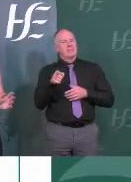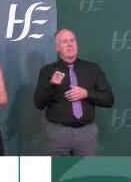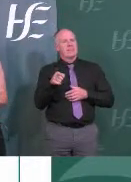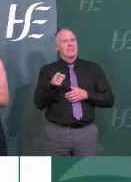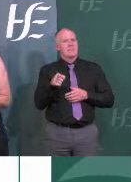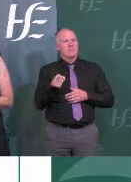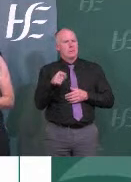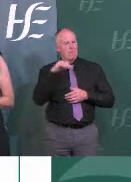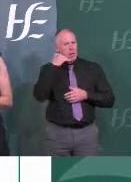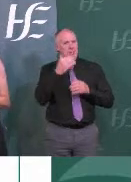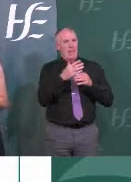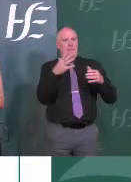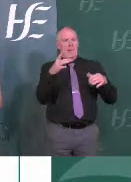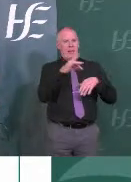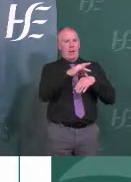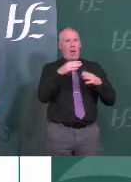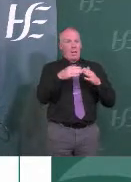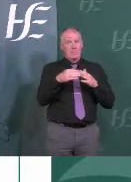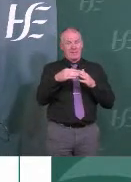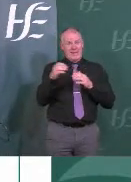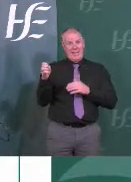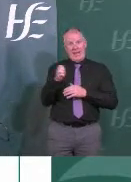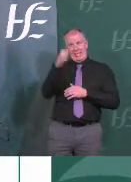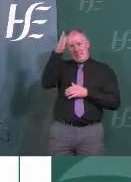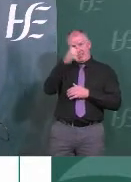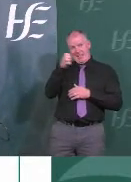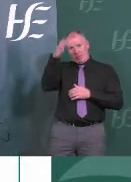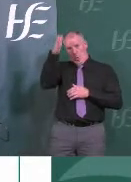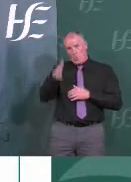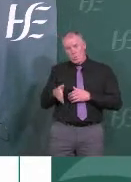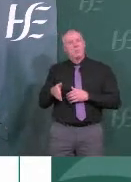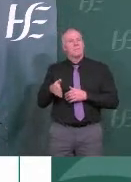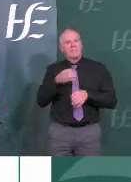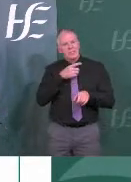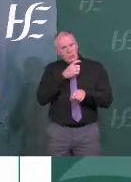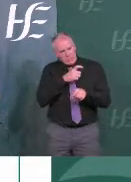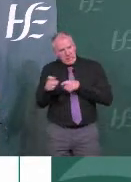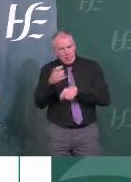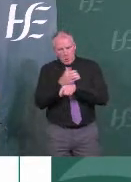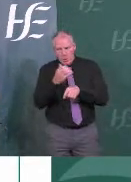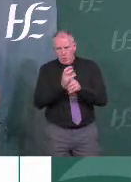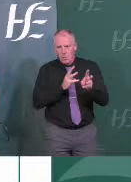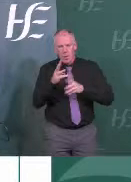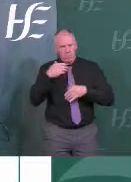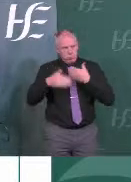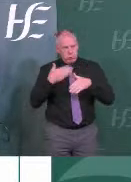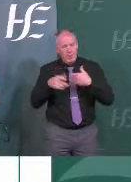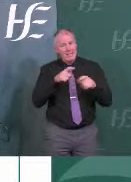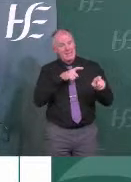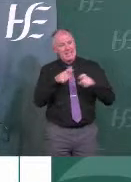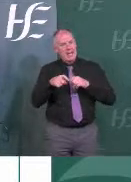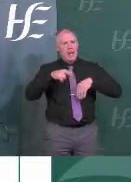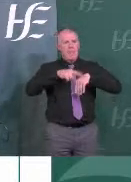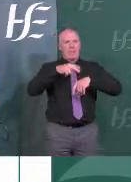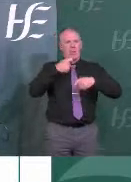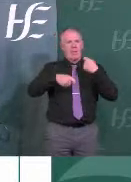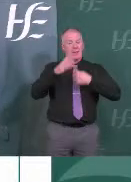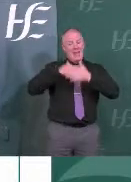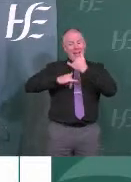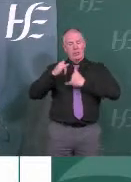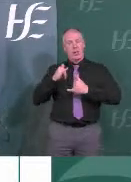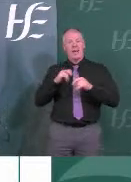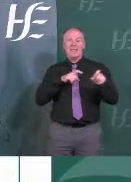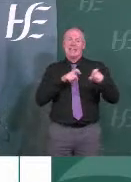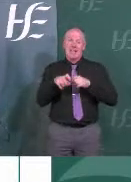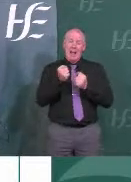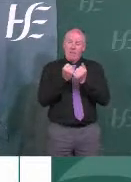lot of our big hospitals in the east were continuing activity, so we're looking in behind that. But you can see that it is an improvement on last year, notwithstanding the fact that we still have a